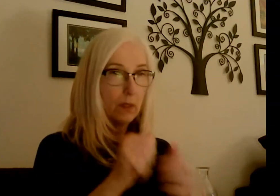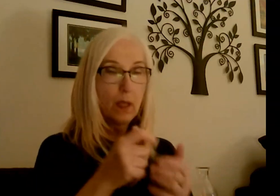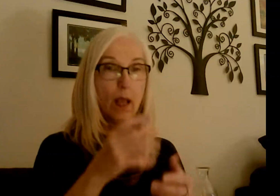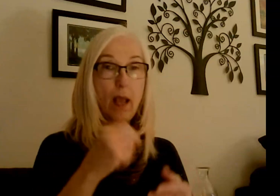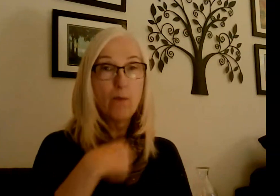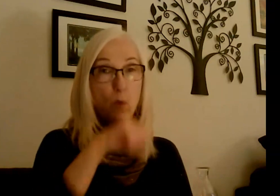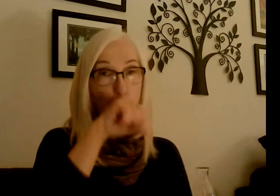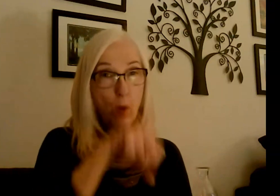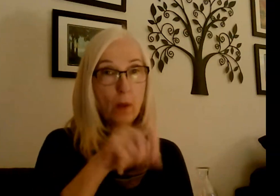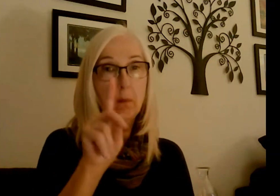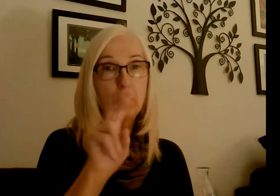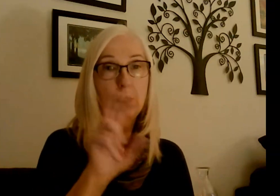loved.